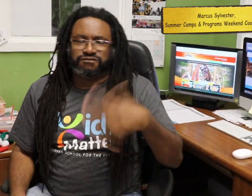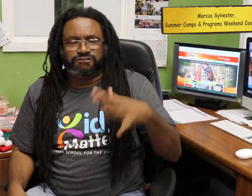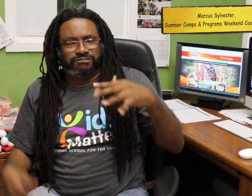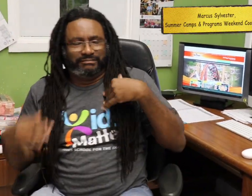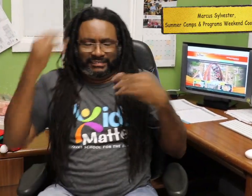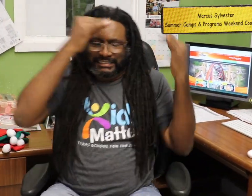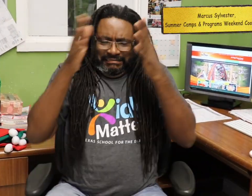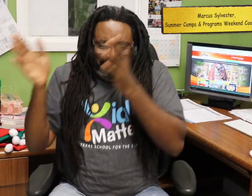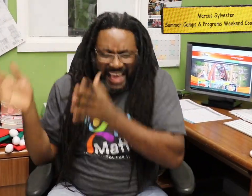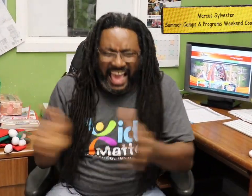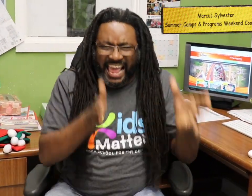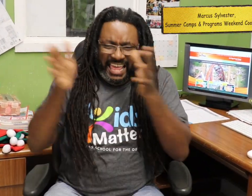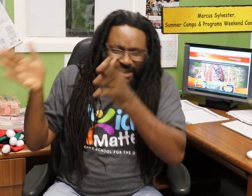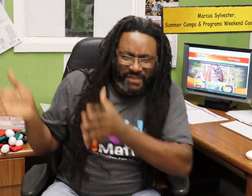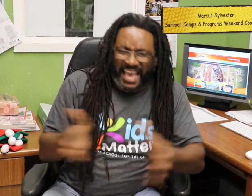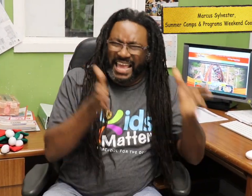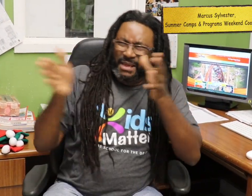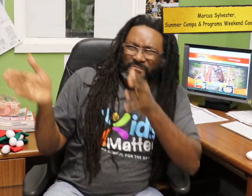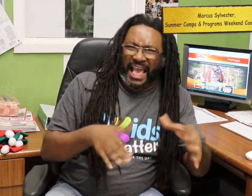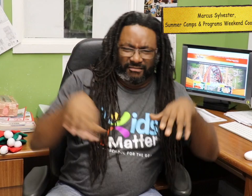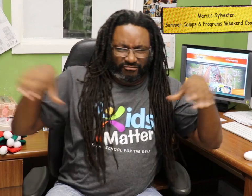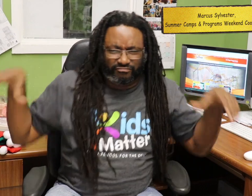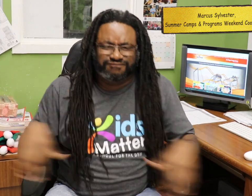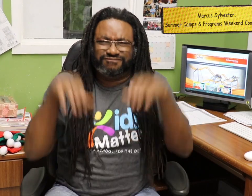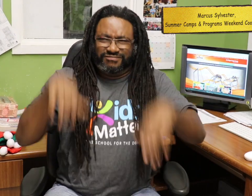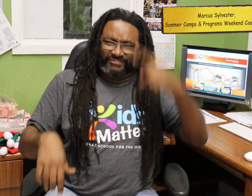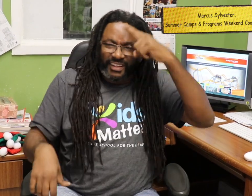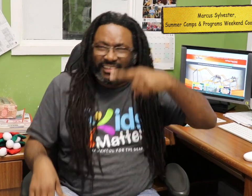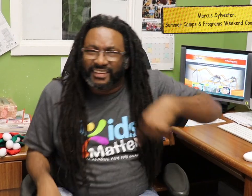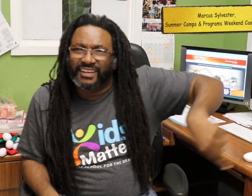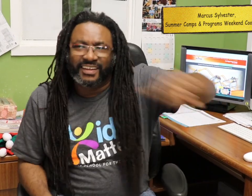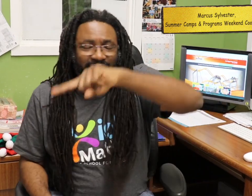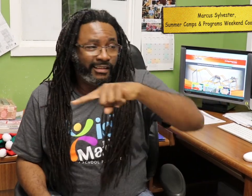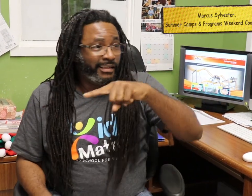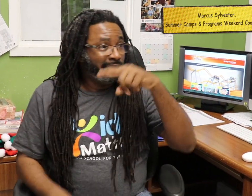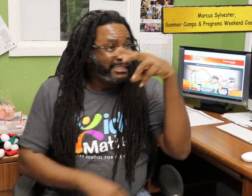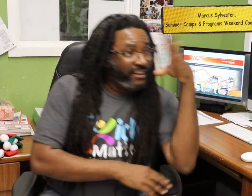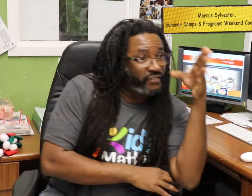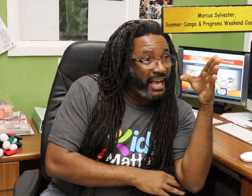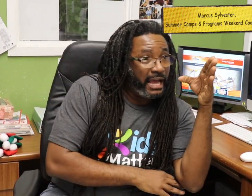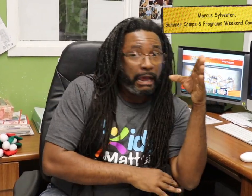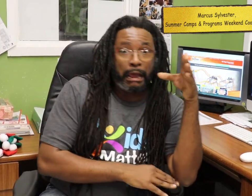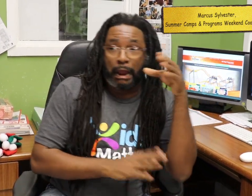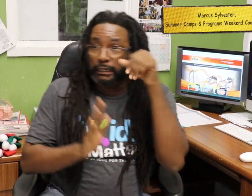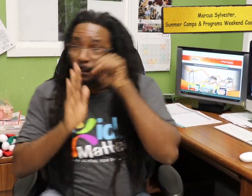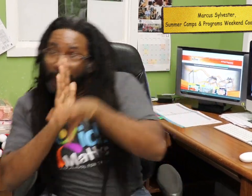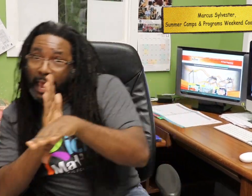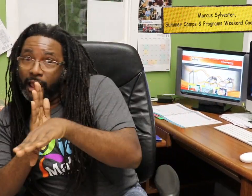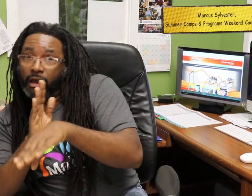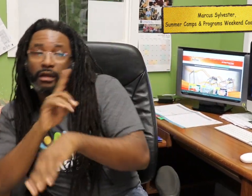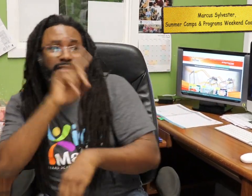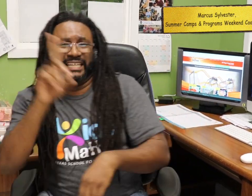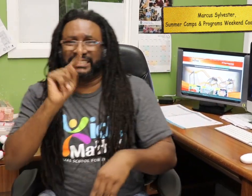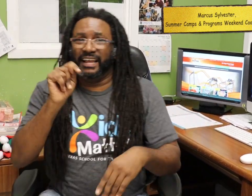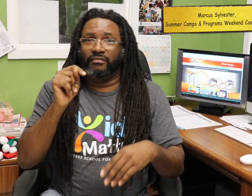Wow. I've been working hard and planning so many fun activities for you guys. We'll go to Six Flags, Schlitterbahn,